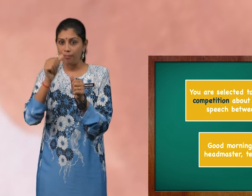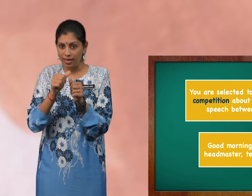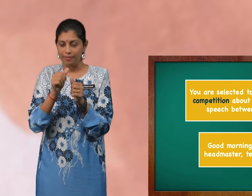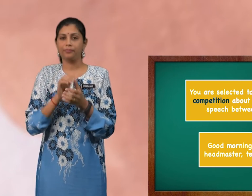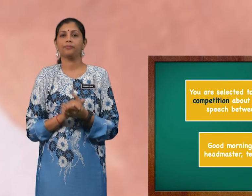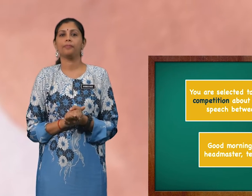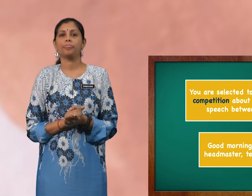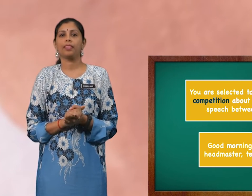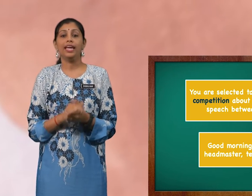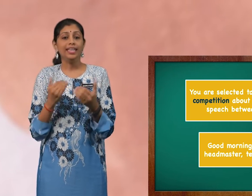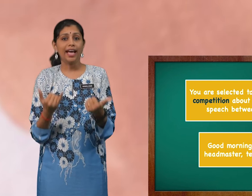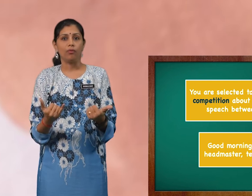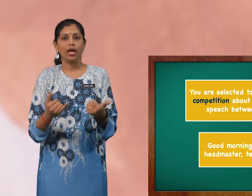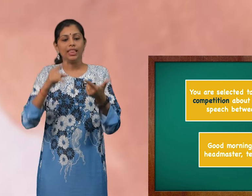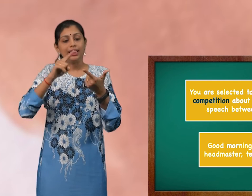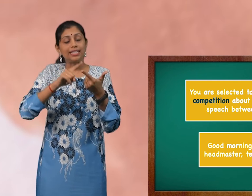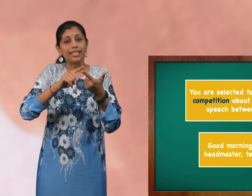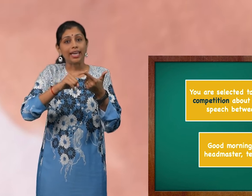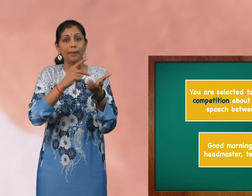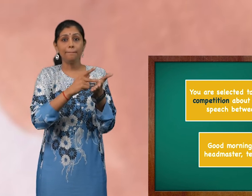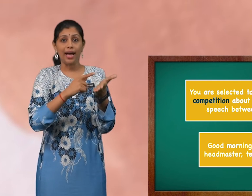Remember. Now, the second part.